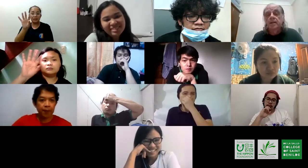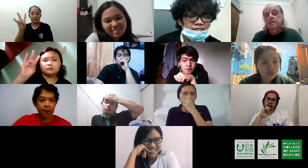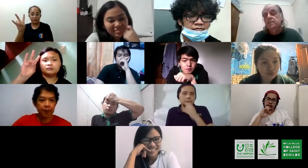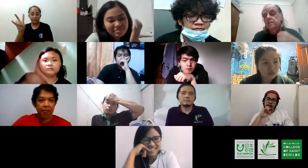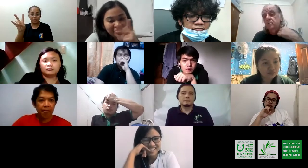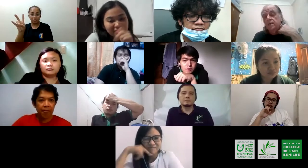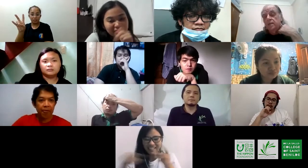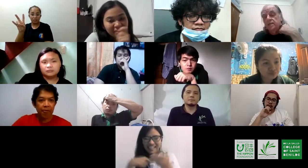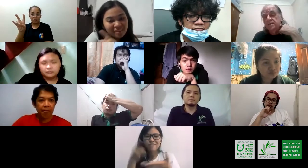in